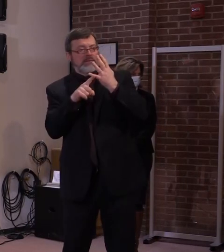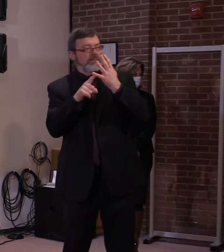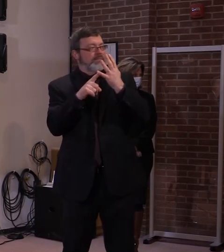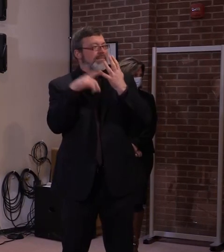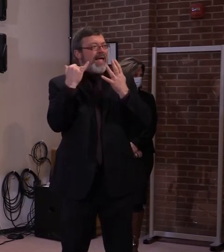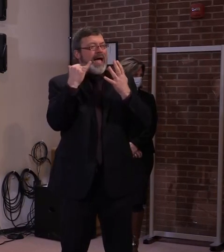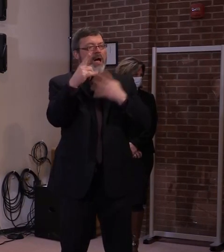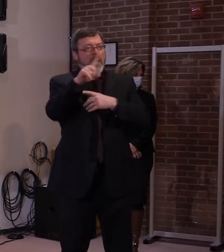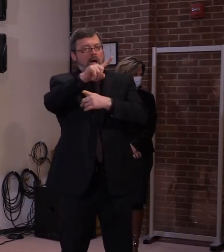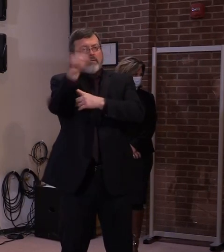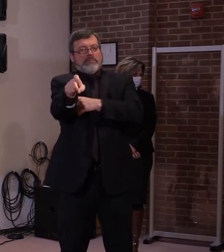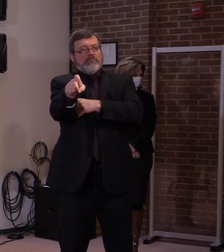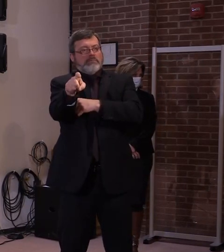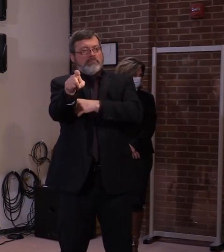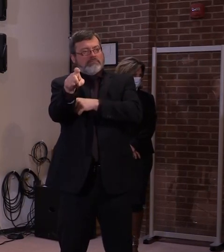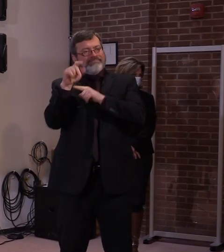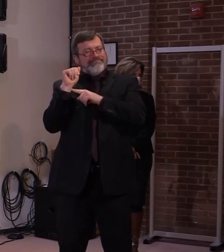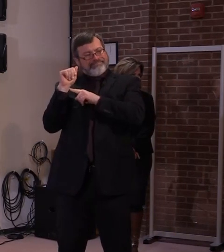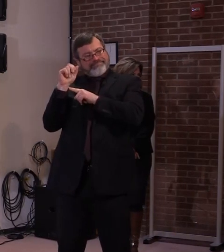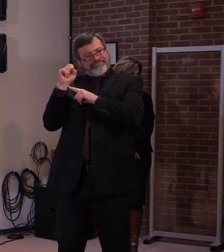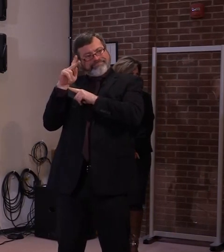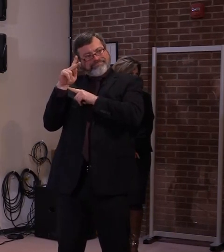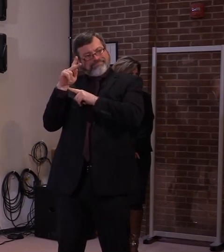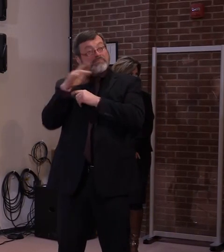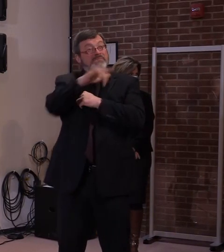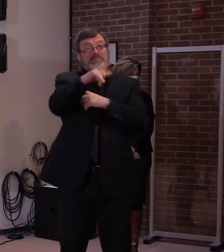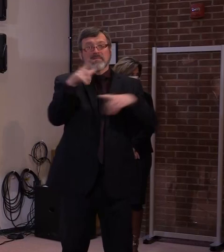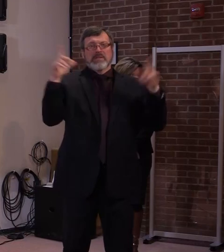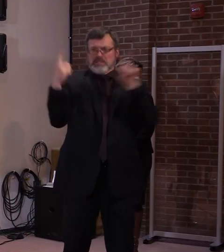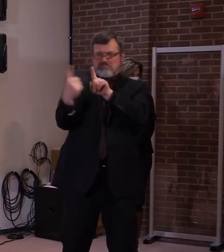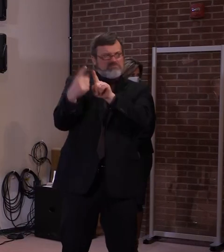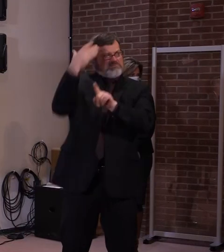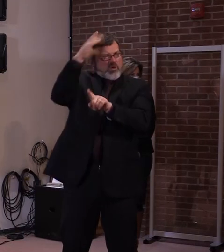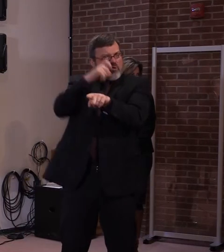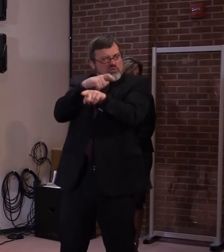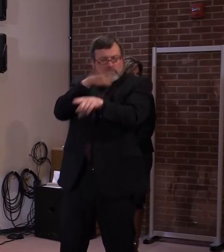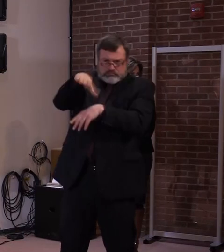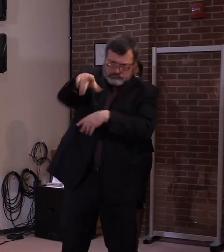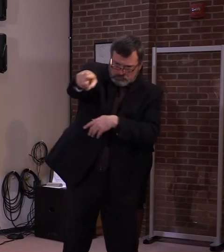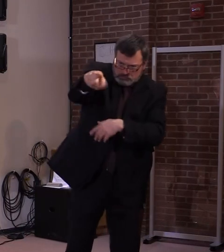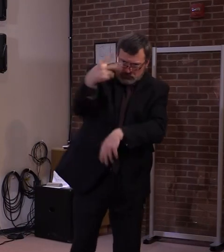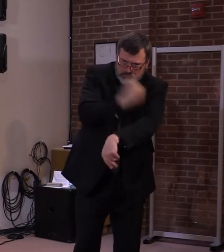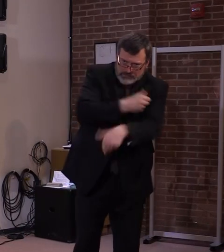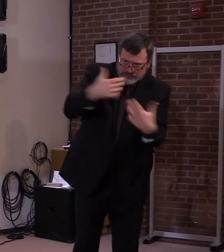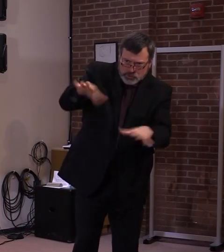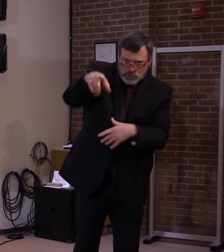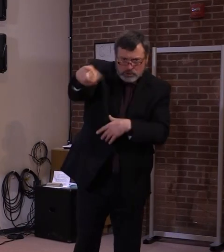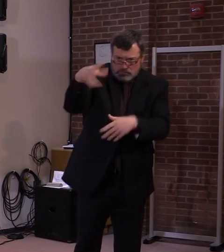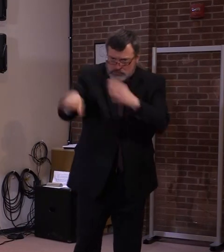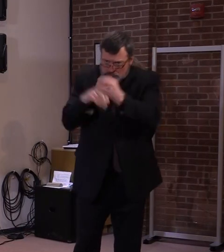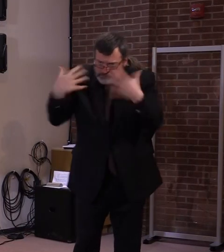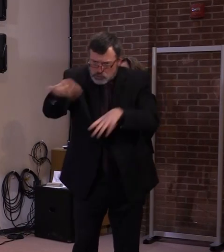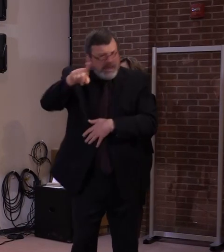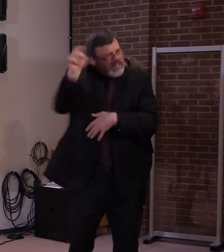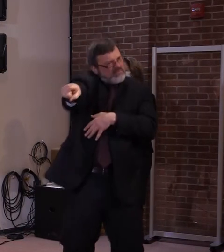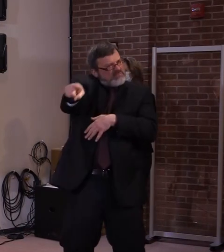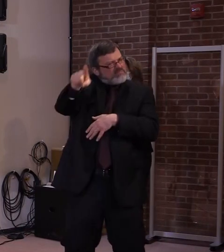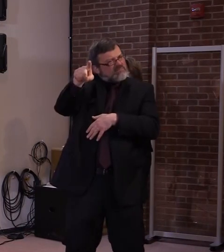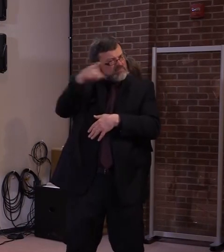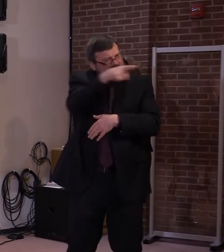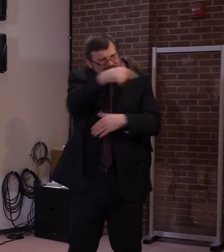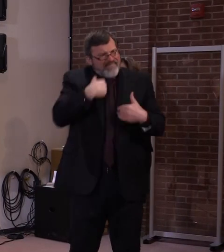You should know whether the people whom you are gathering with are vaccinated. This includes whether they've received their booster